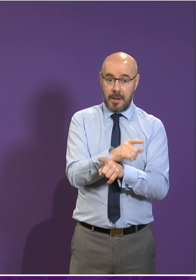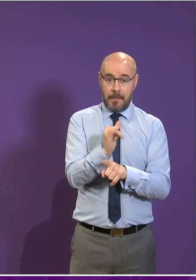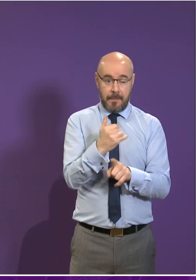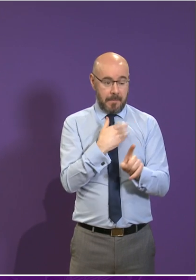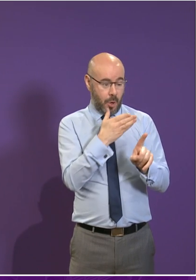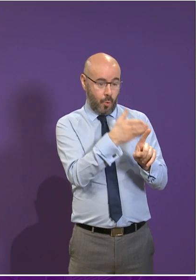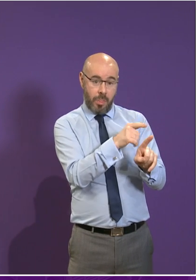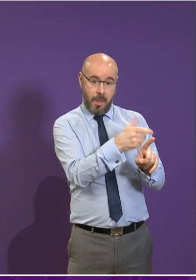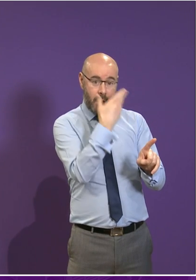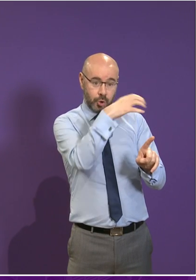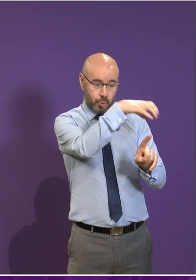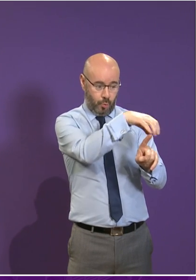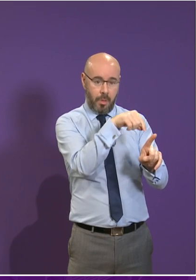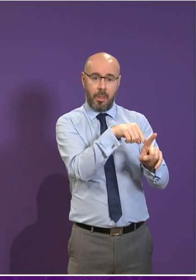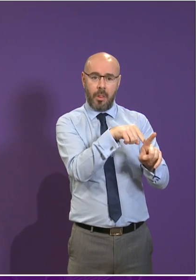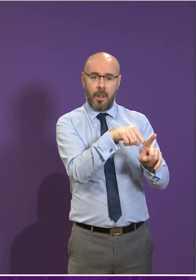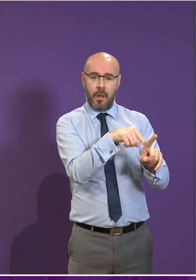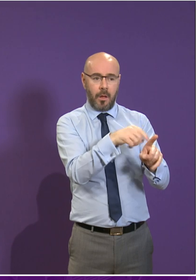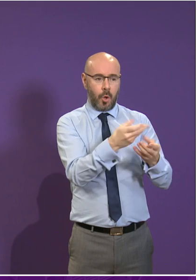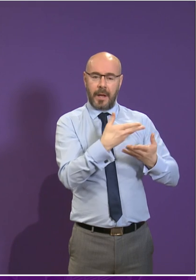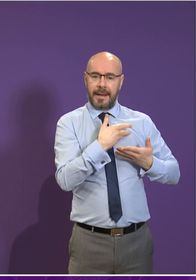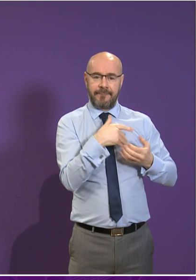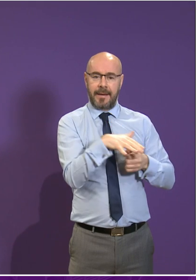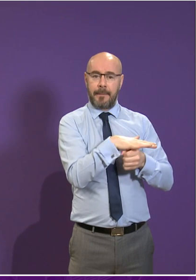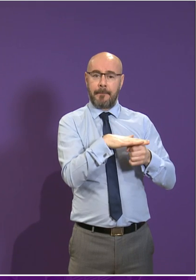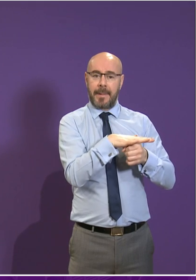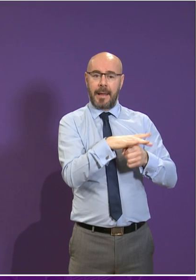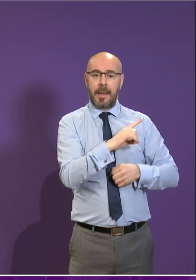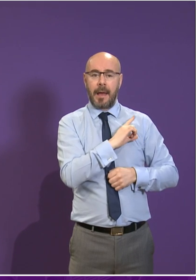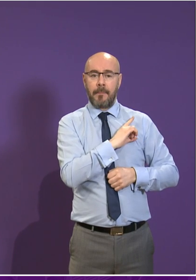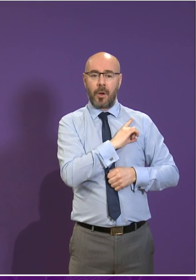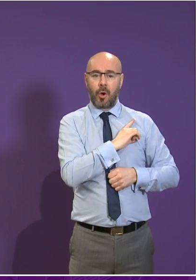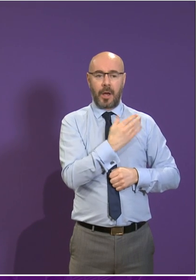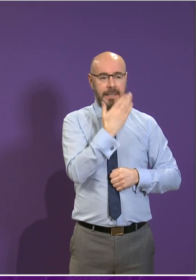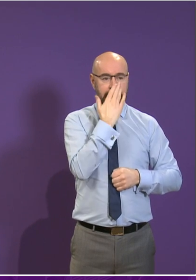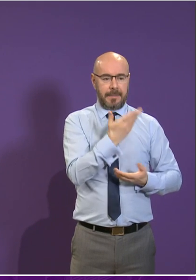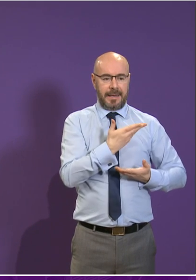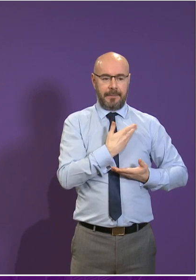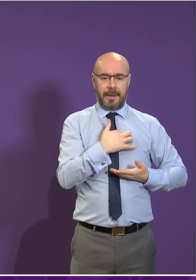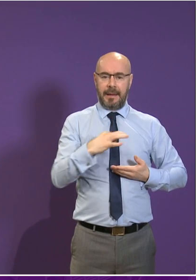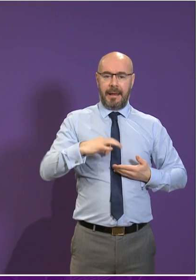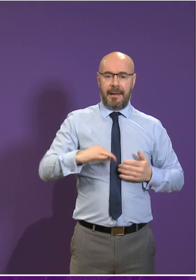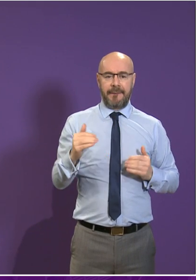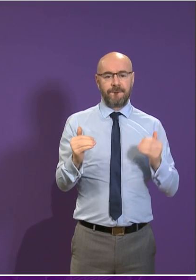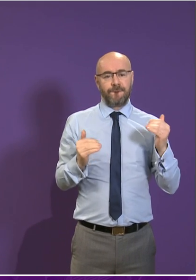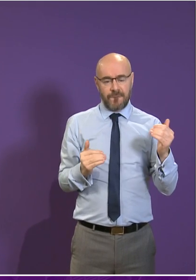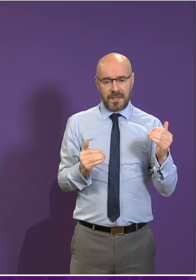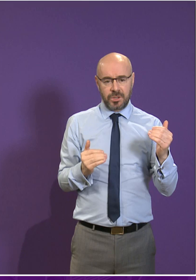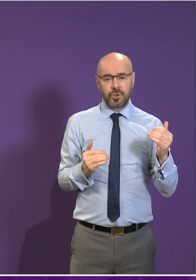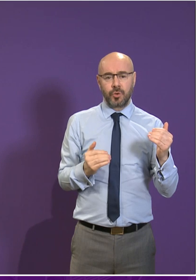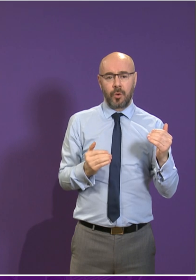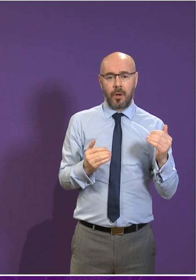certain school, I don't get a place because I seem to be getting an advantage academically? Have you done any work